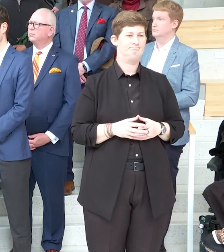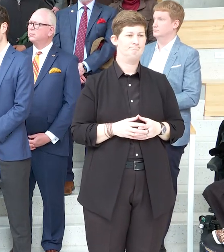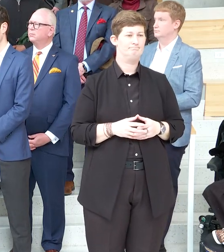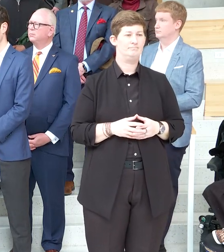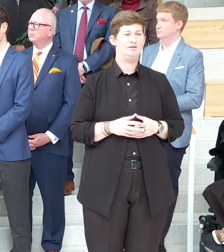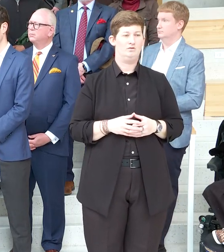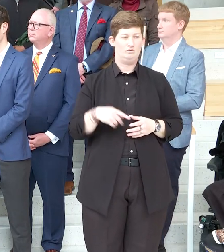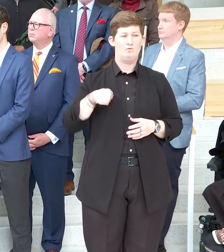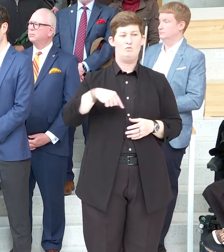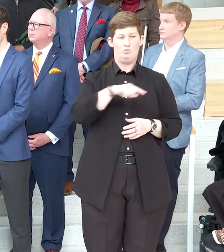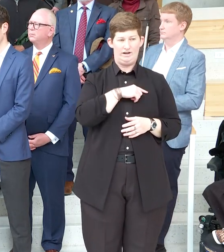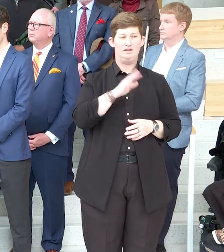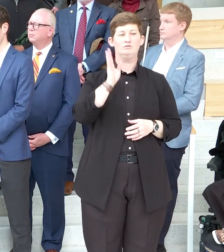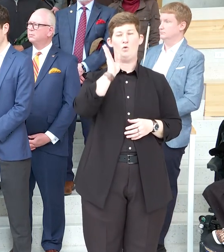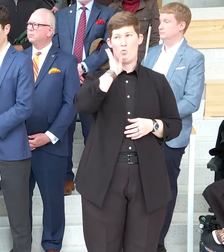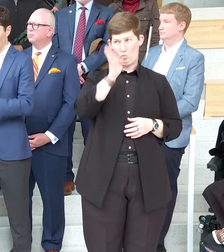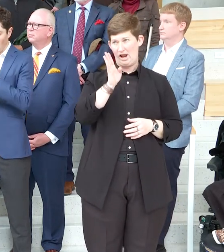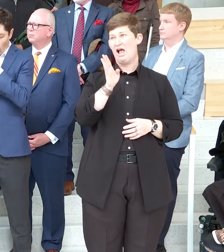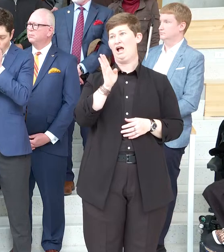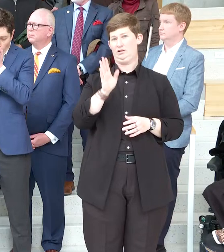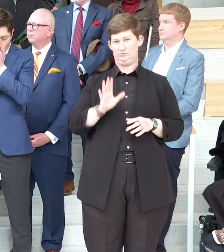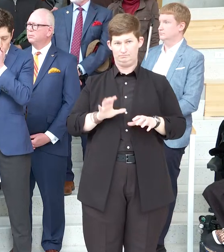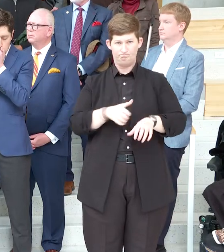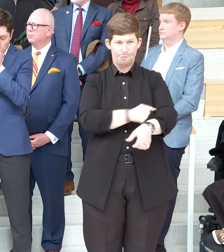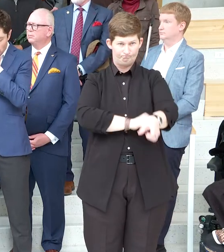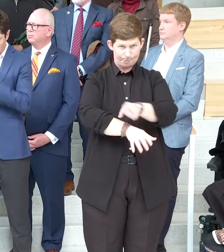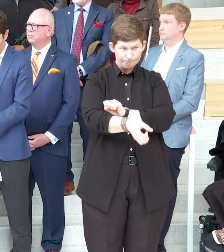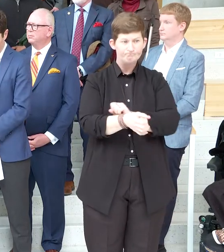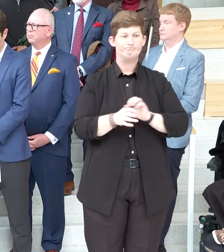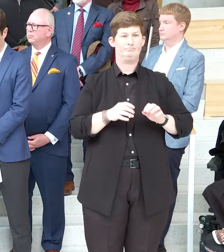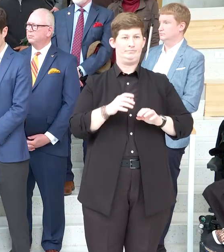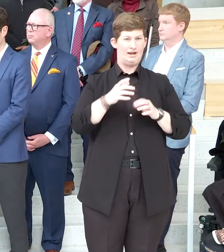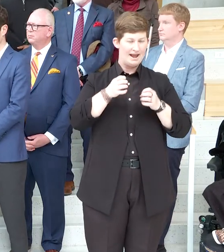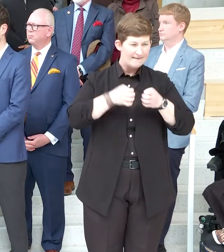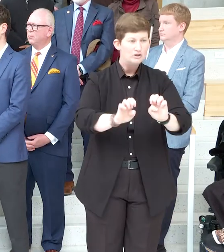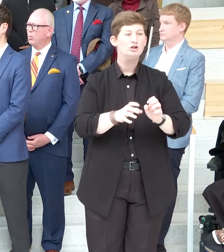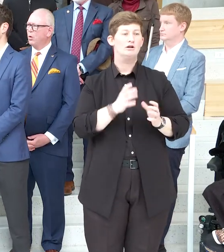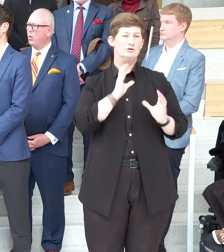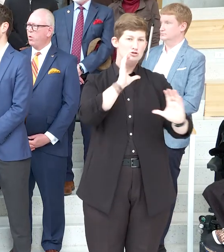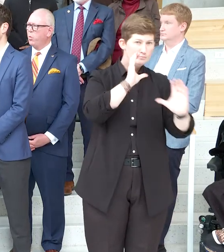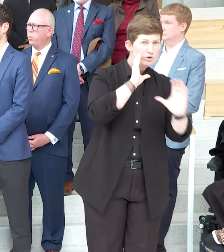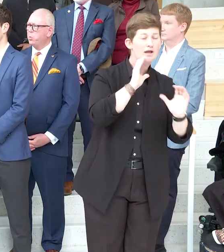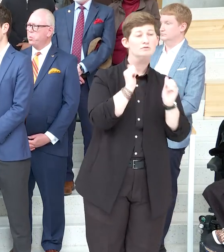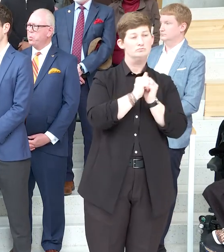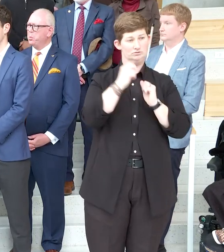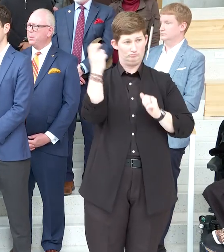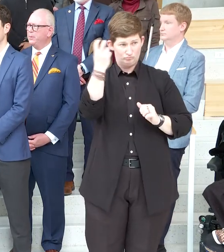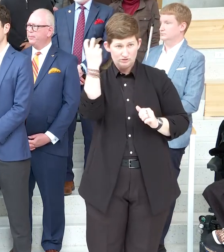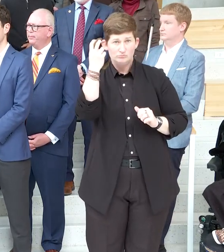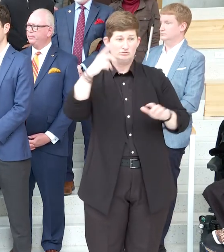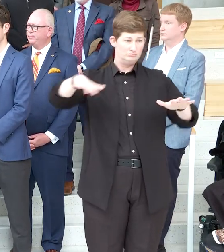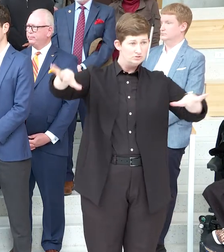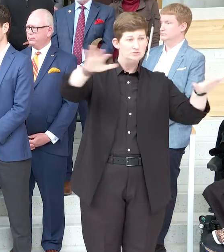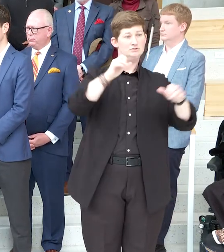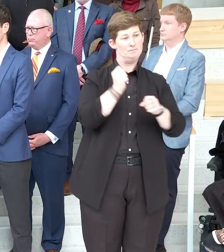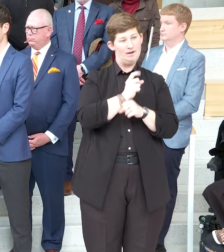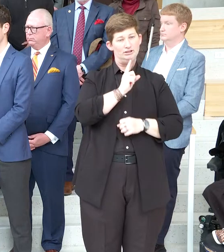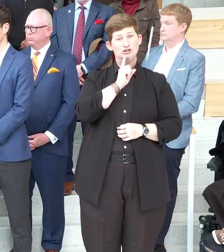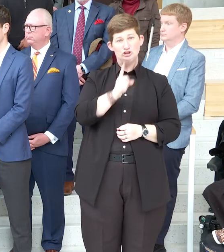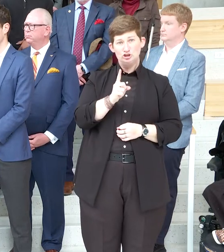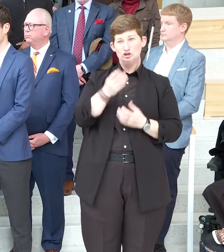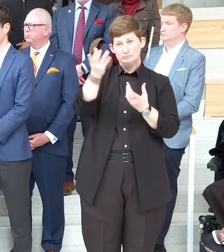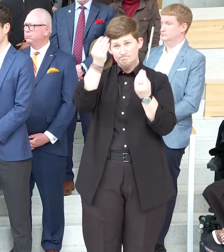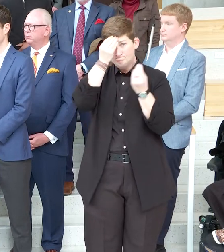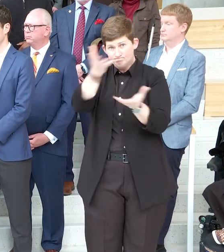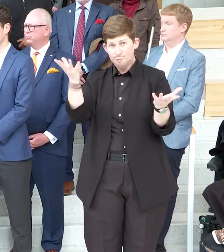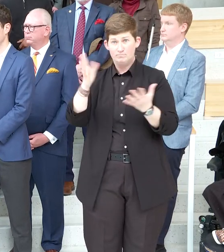up efforts in the week to come to communicate with travelers about full range of ground transportation options. We are